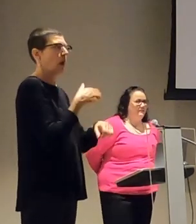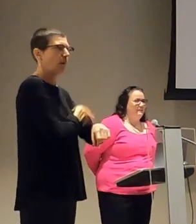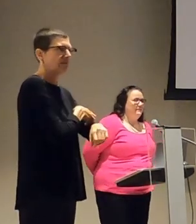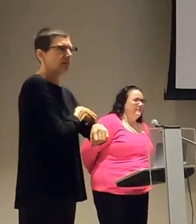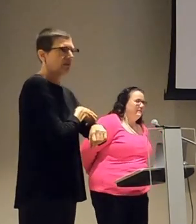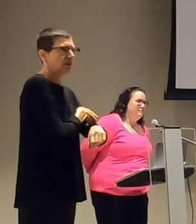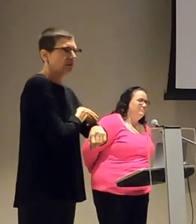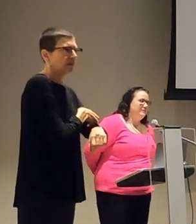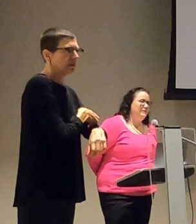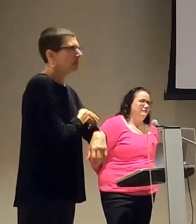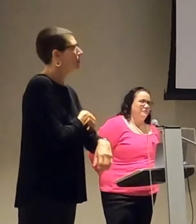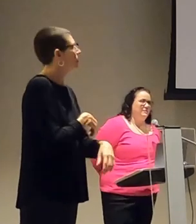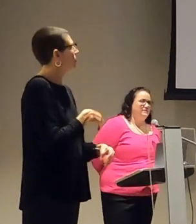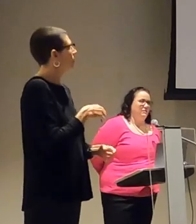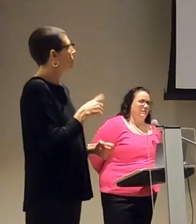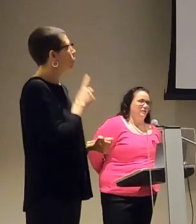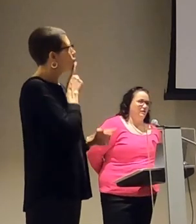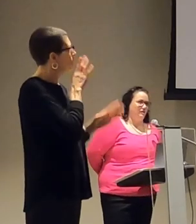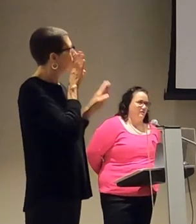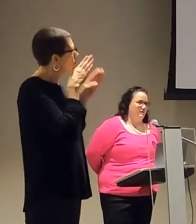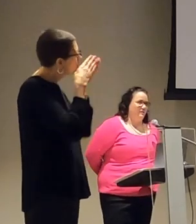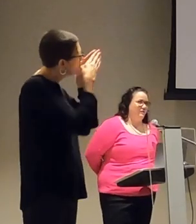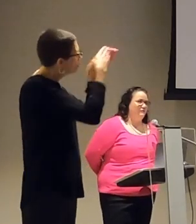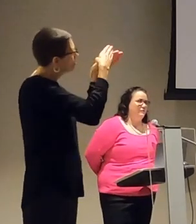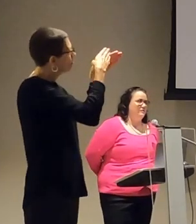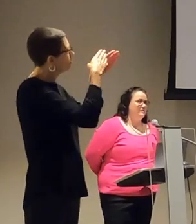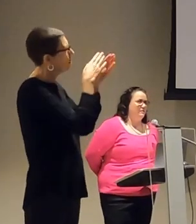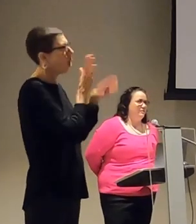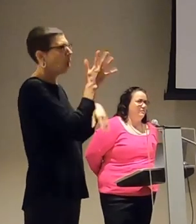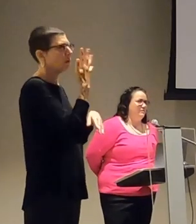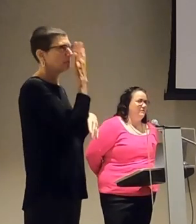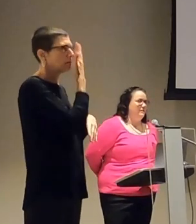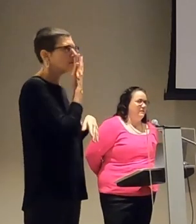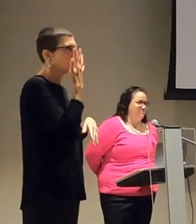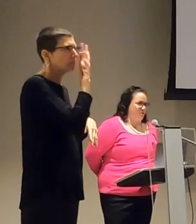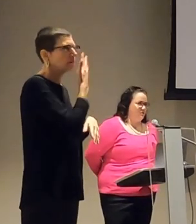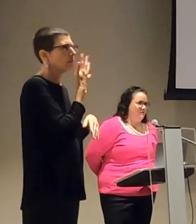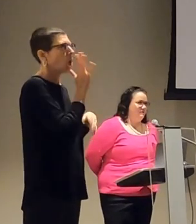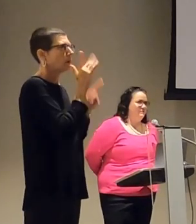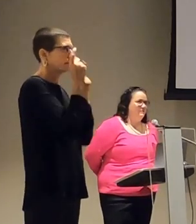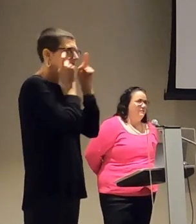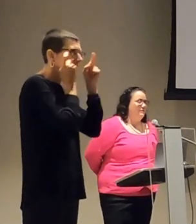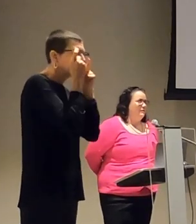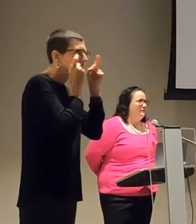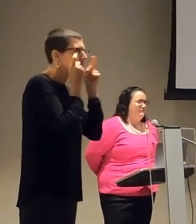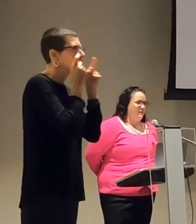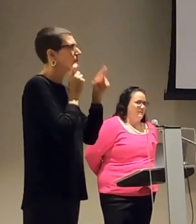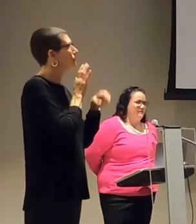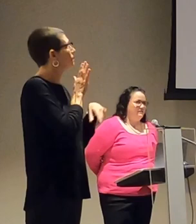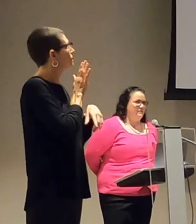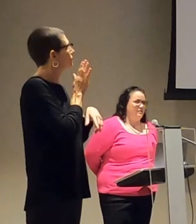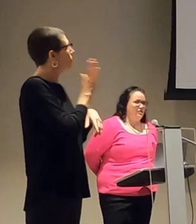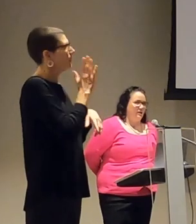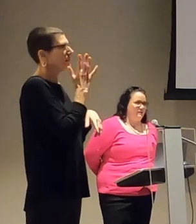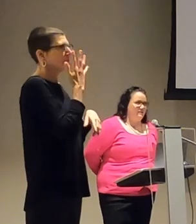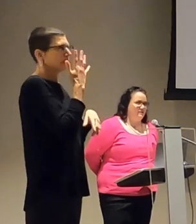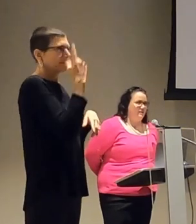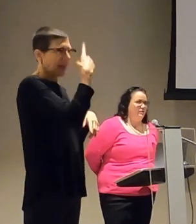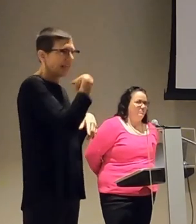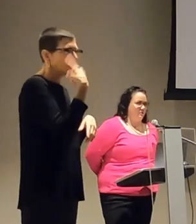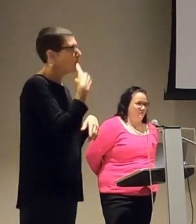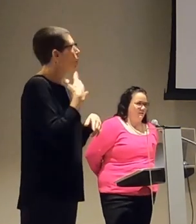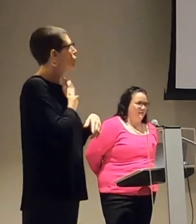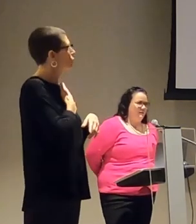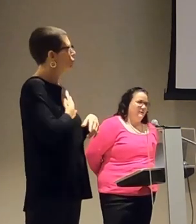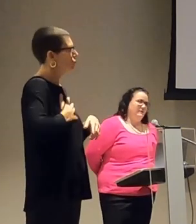powerful that you really focus on her. You focus on her expression, her face, her chest,